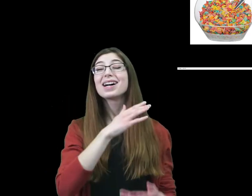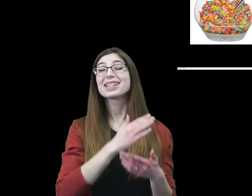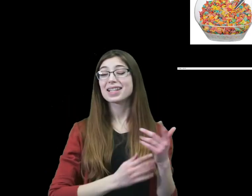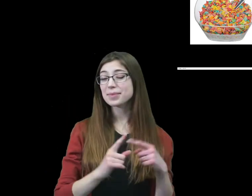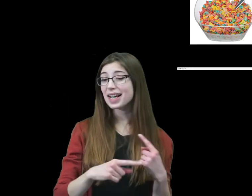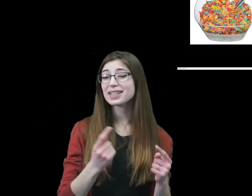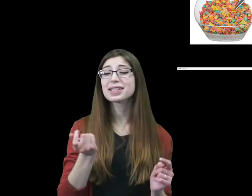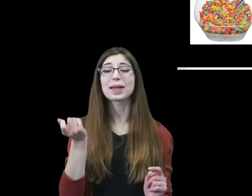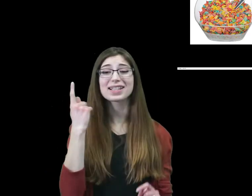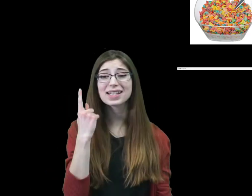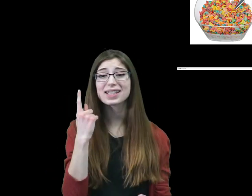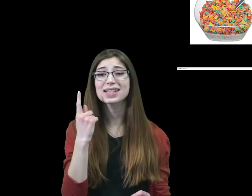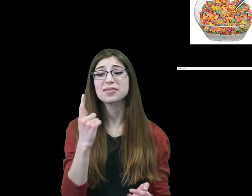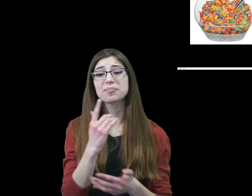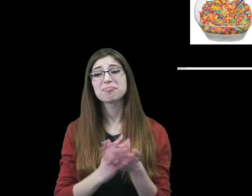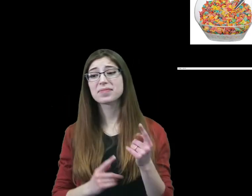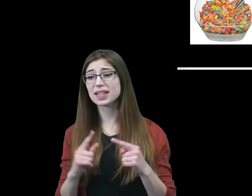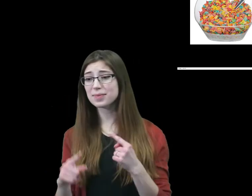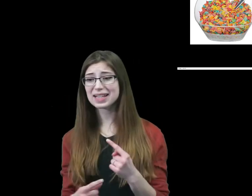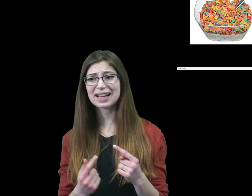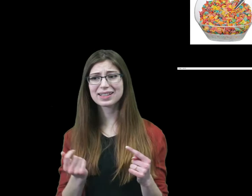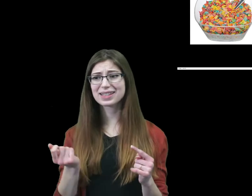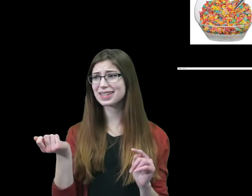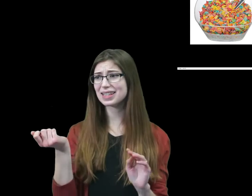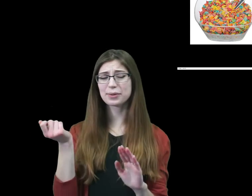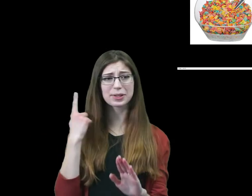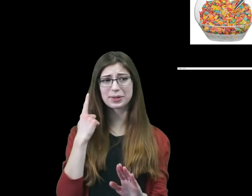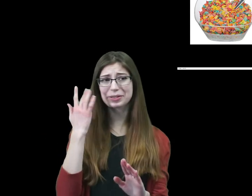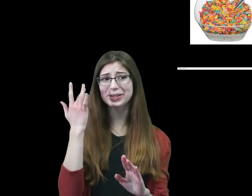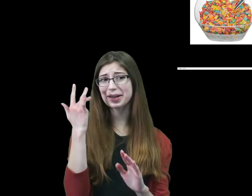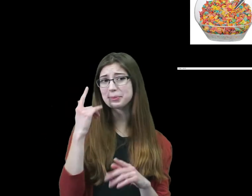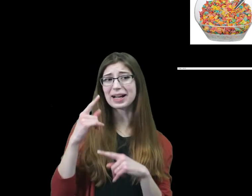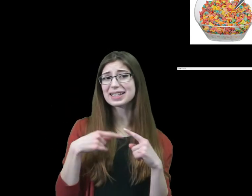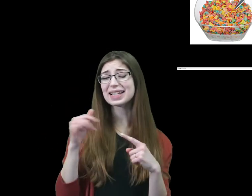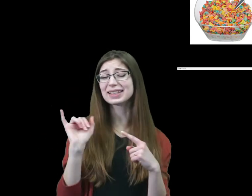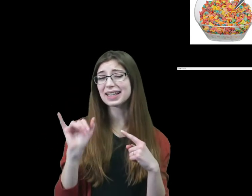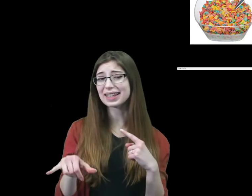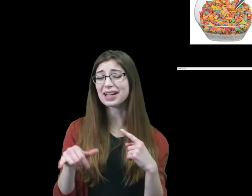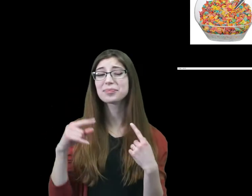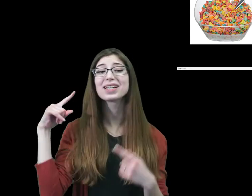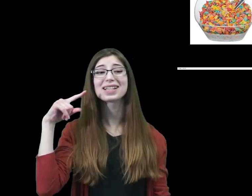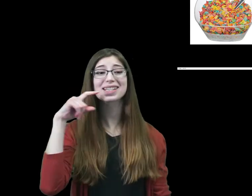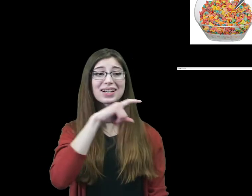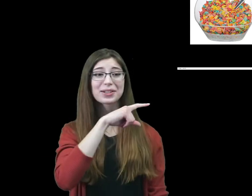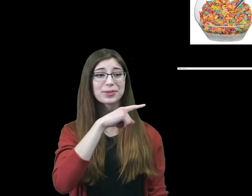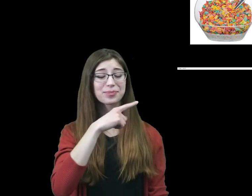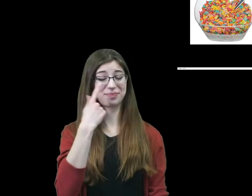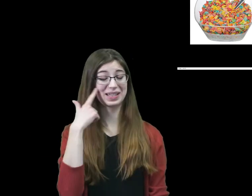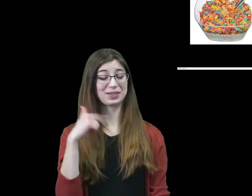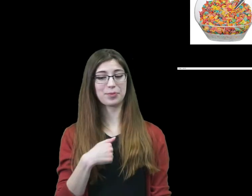Some signs make sense. Some signs you don't understand why it's signed like that. Cereal is for me